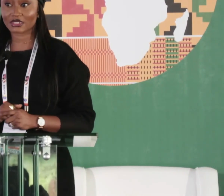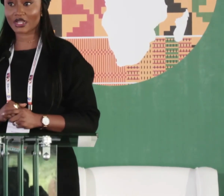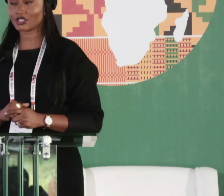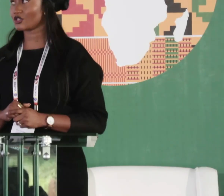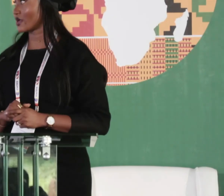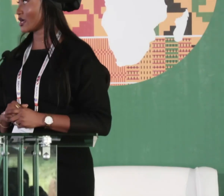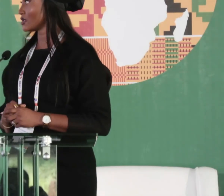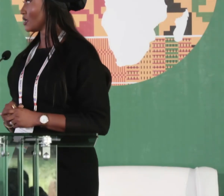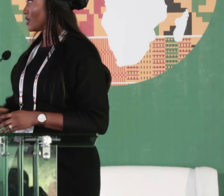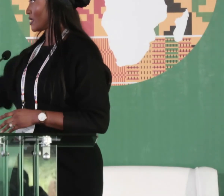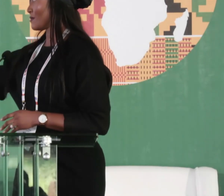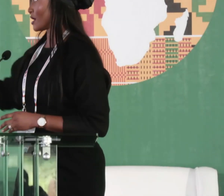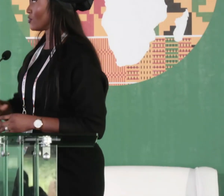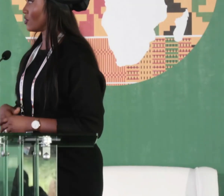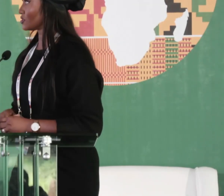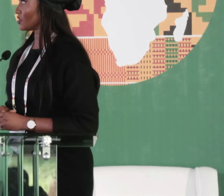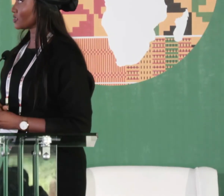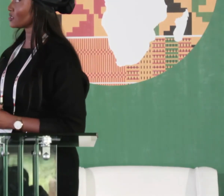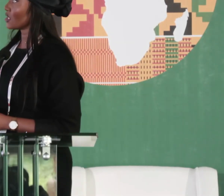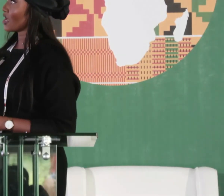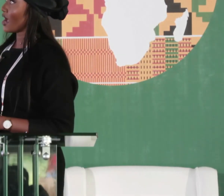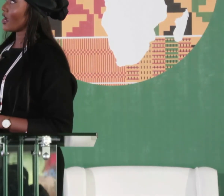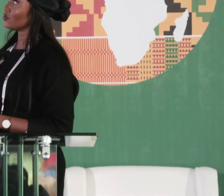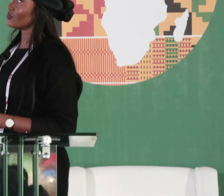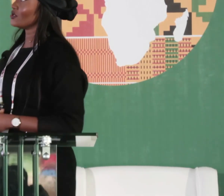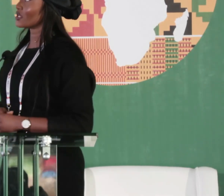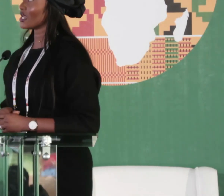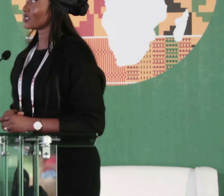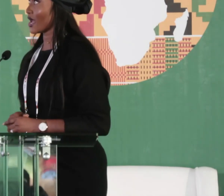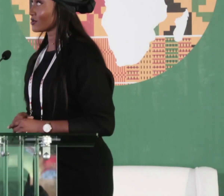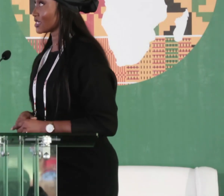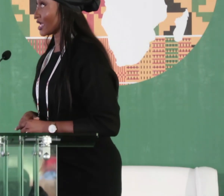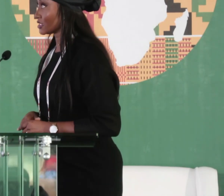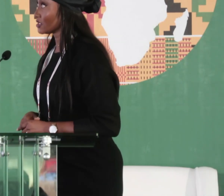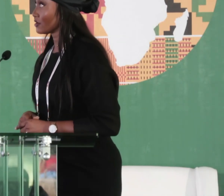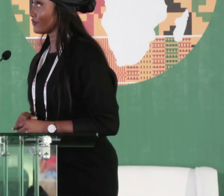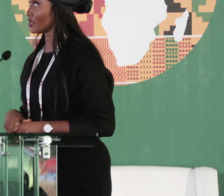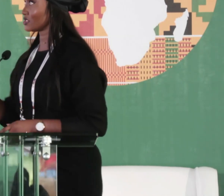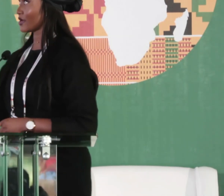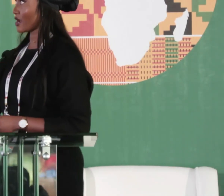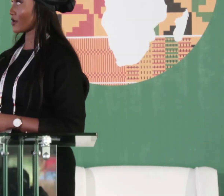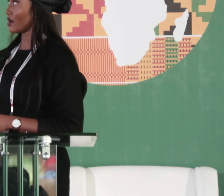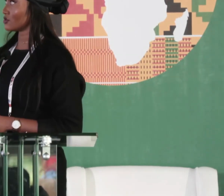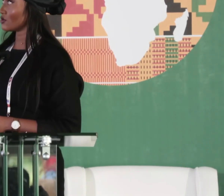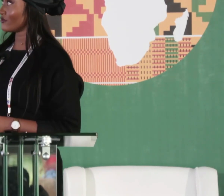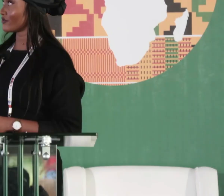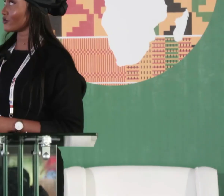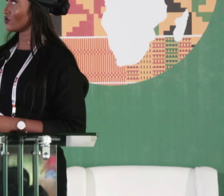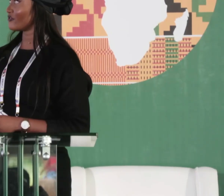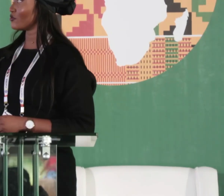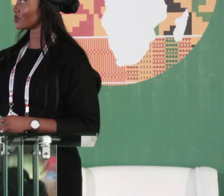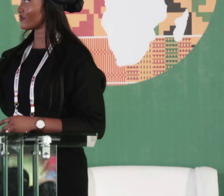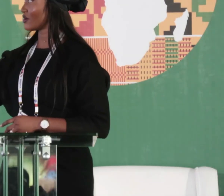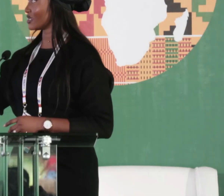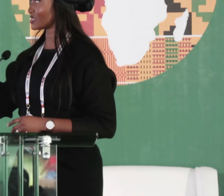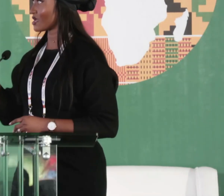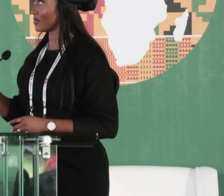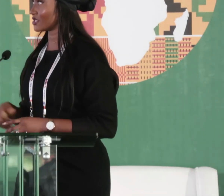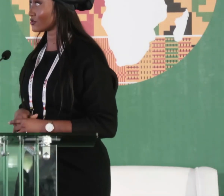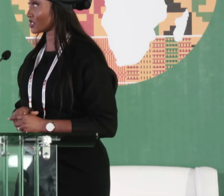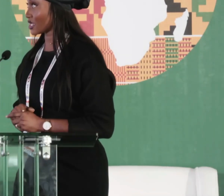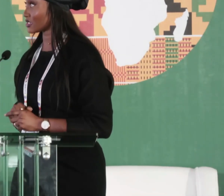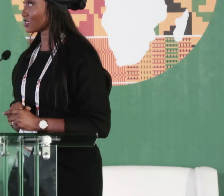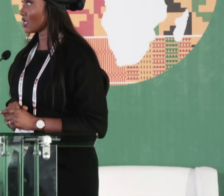State, Nigeria. They are my co-authors. And we'll be looking at the outline. First, the background, overview of post-violence care in